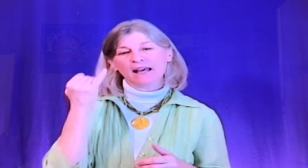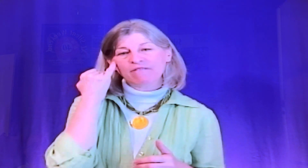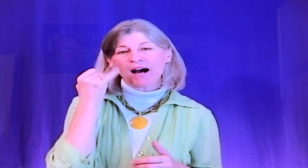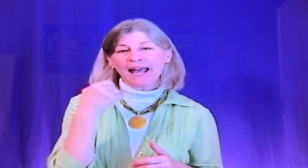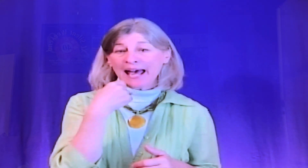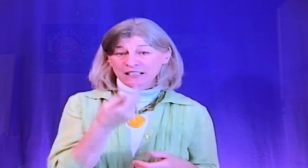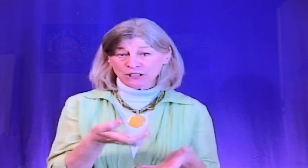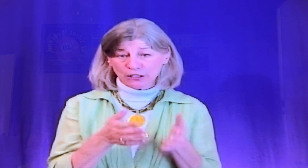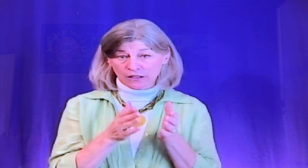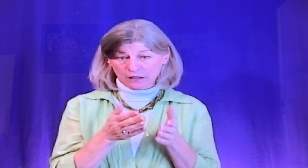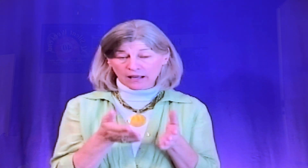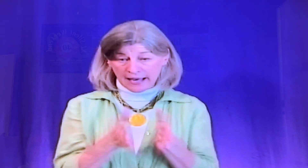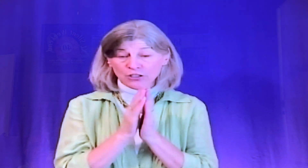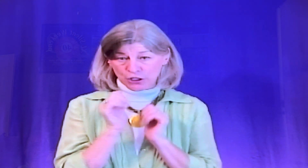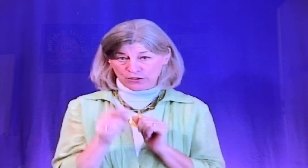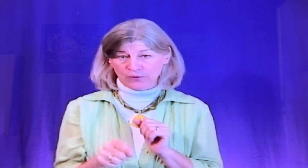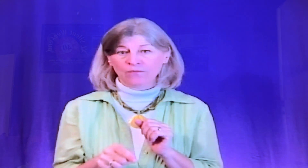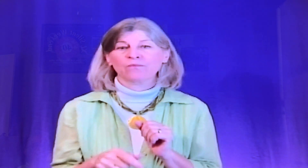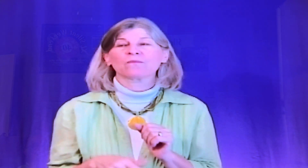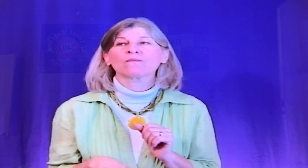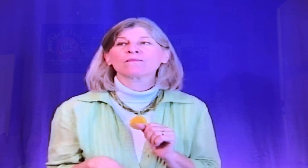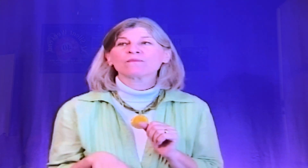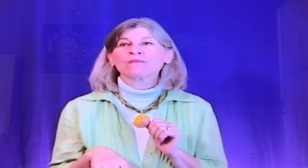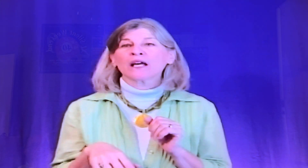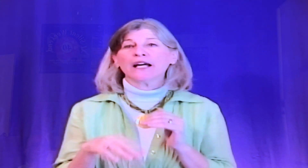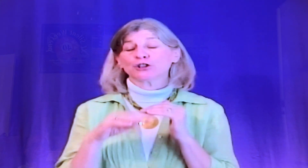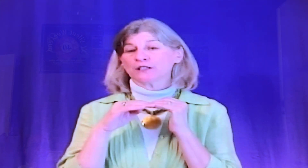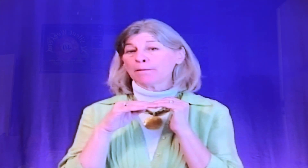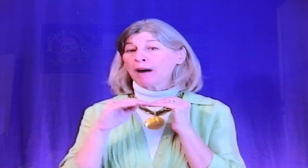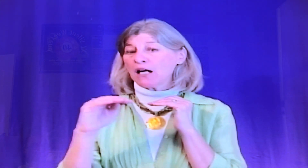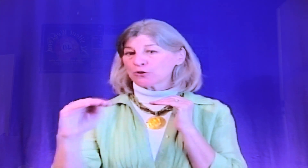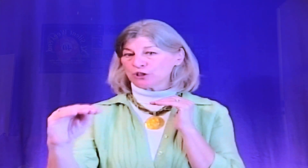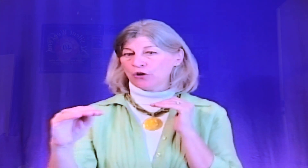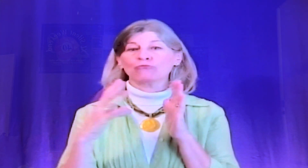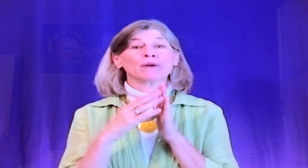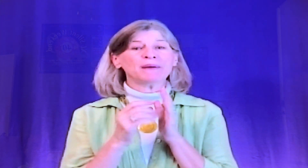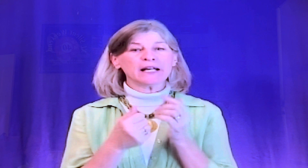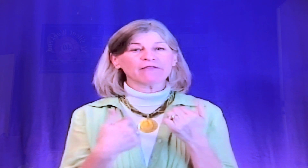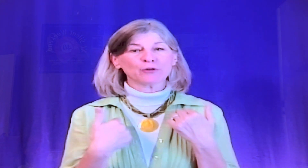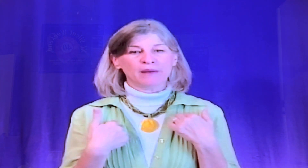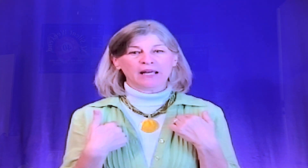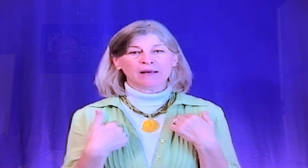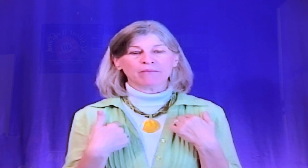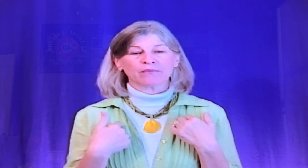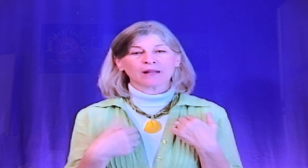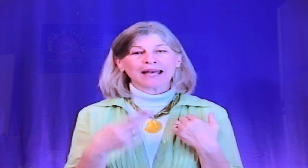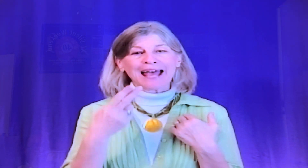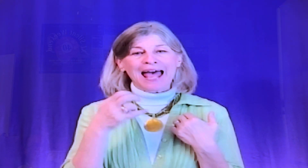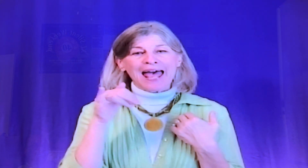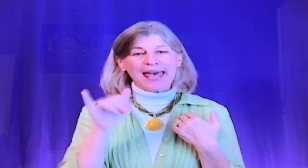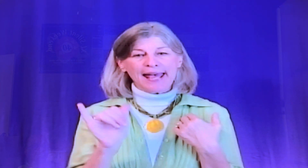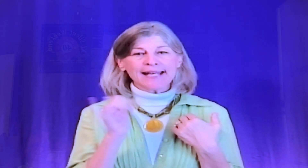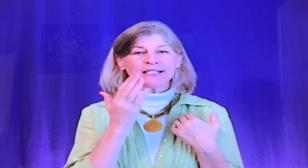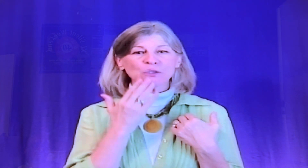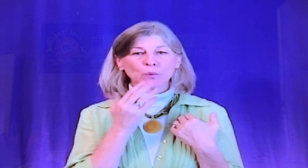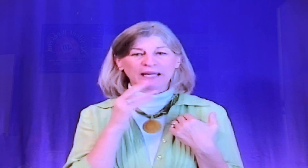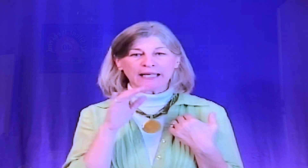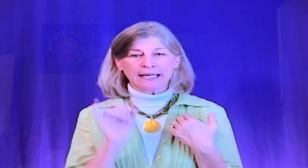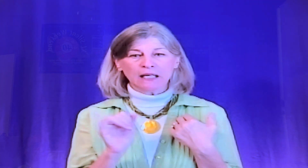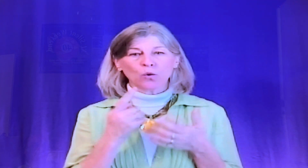I ask you in just a monotone, repeat after me, hey sweetie,